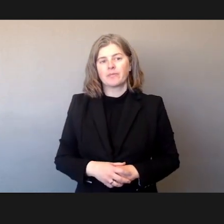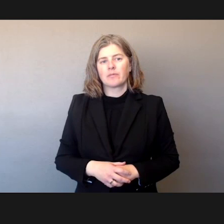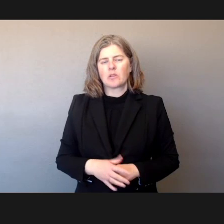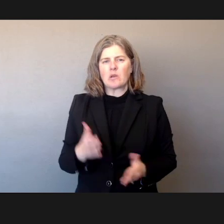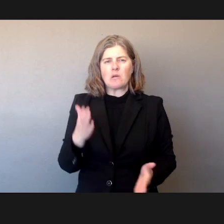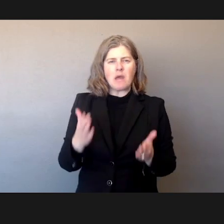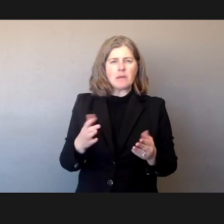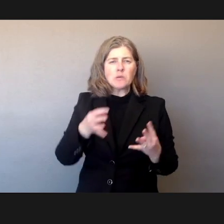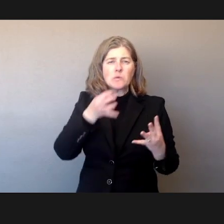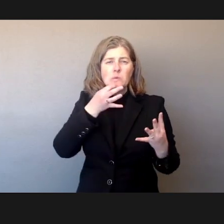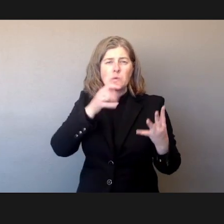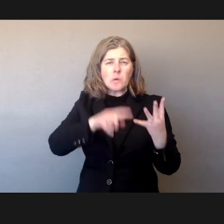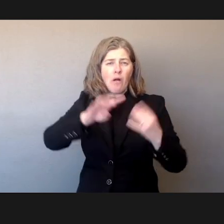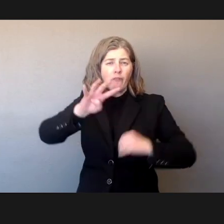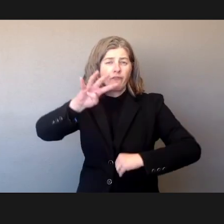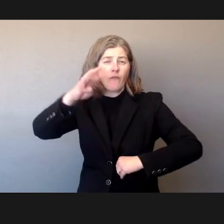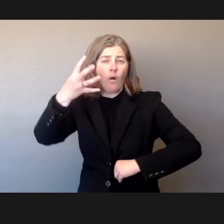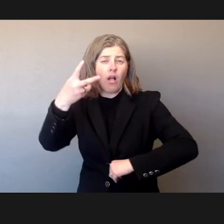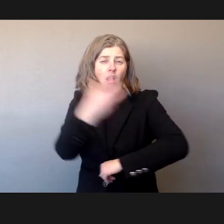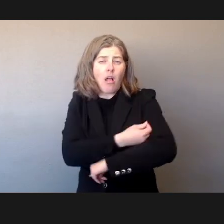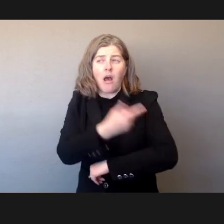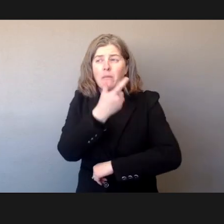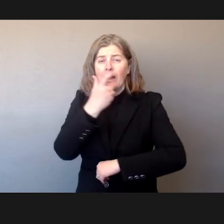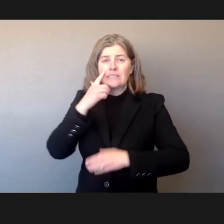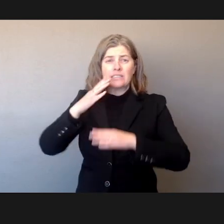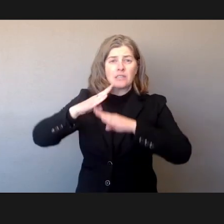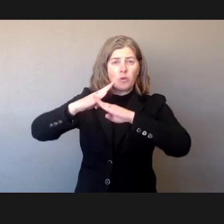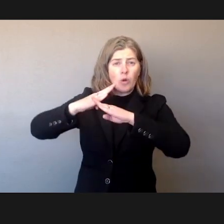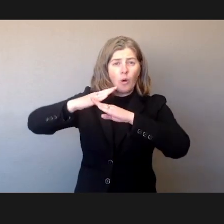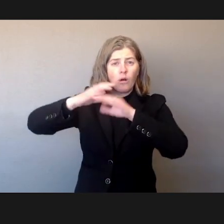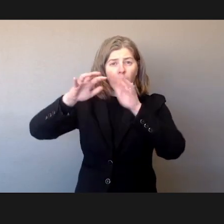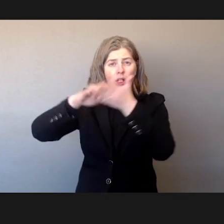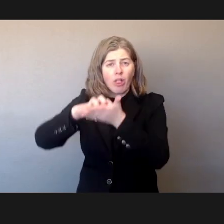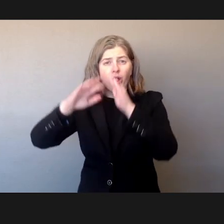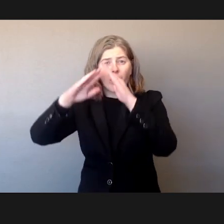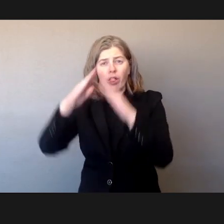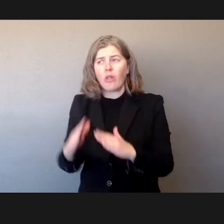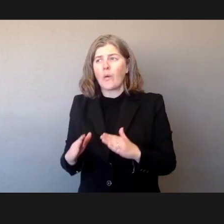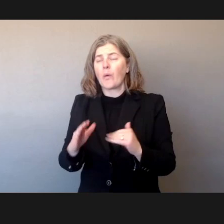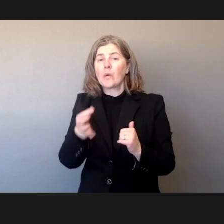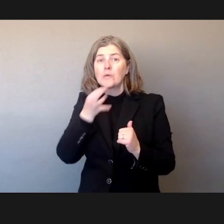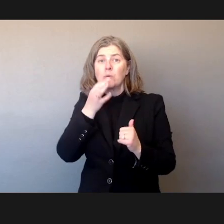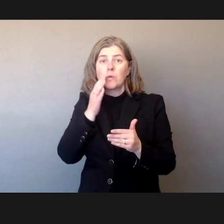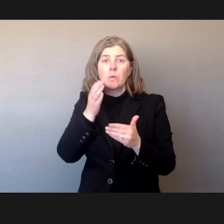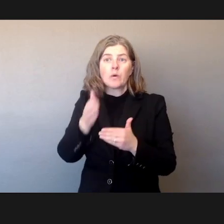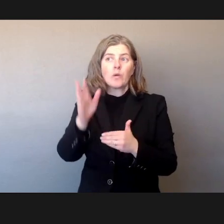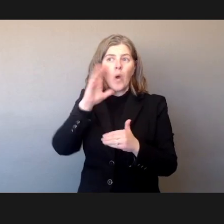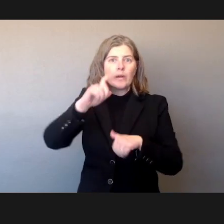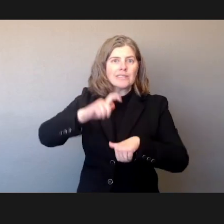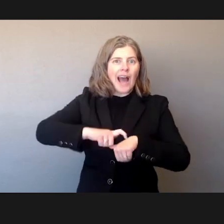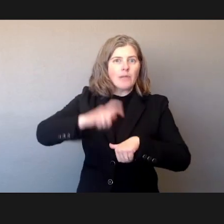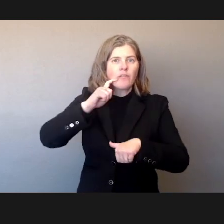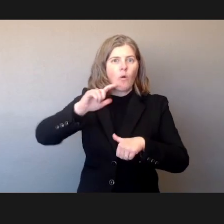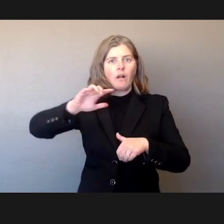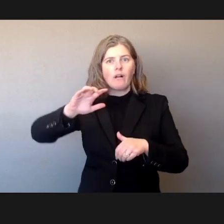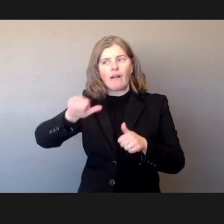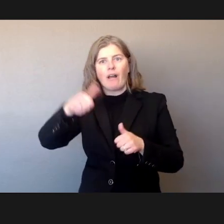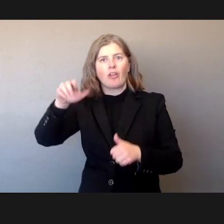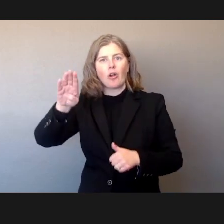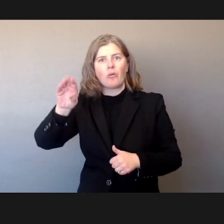your 4th shot because you're immunocompromised, or hopefully we'll hear news about timing of another booster if it's